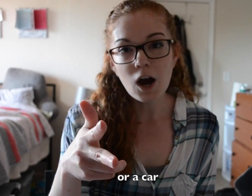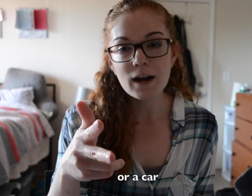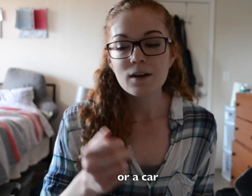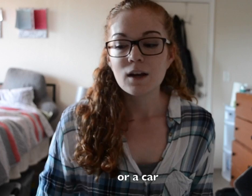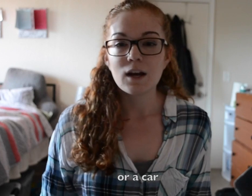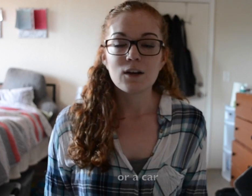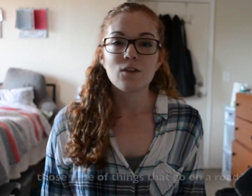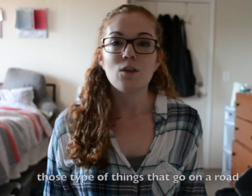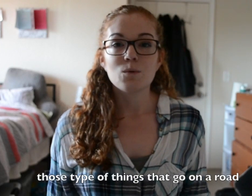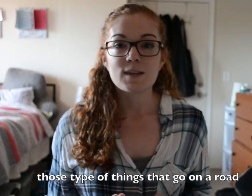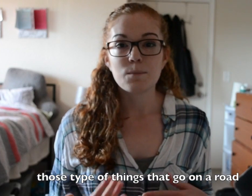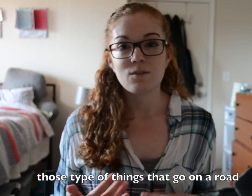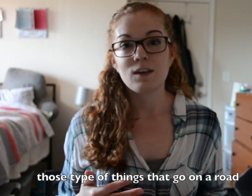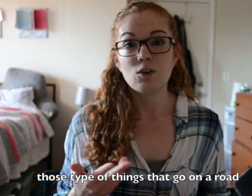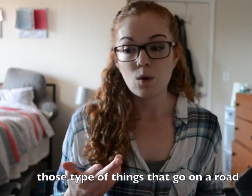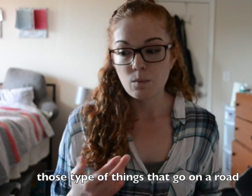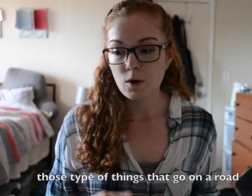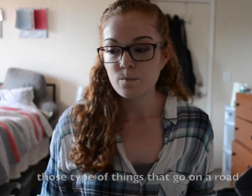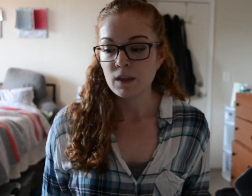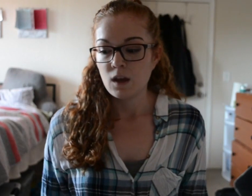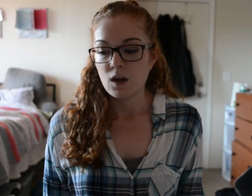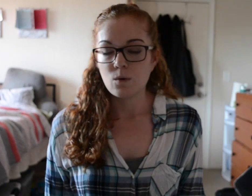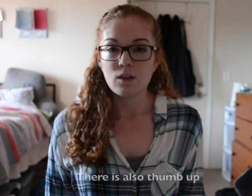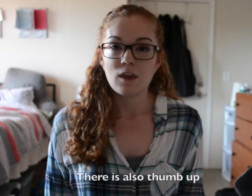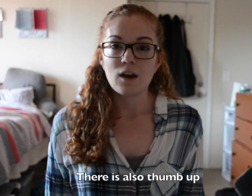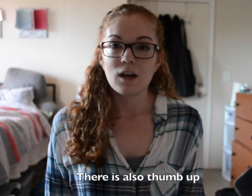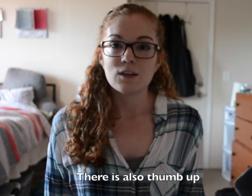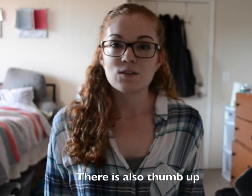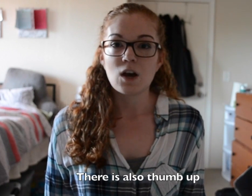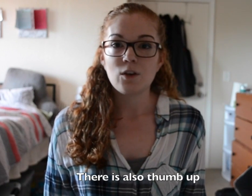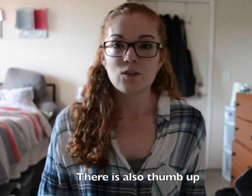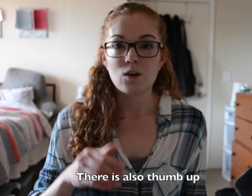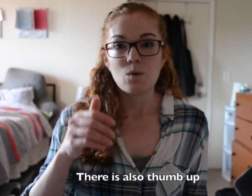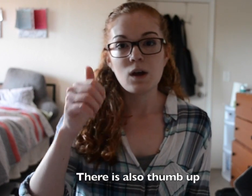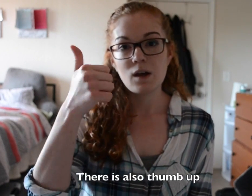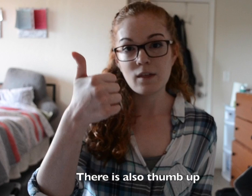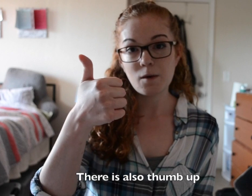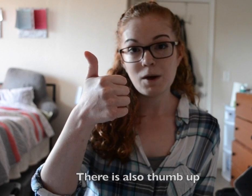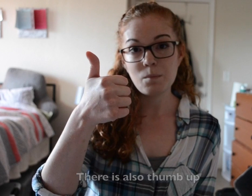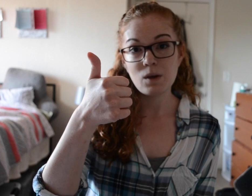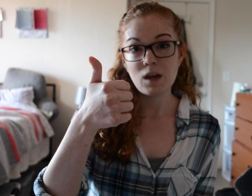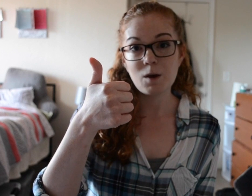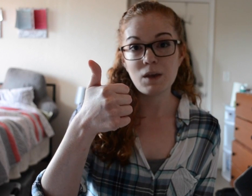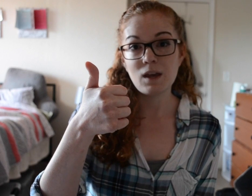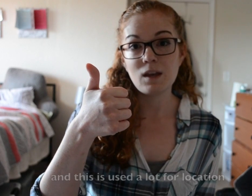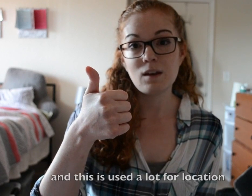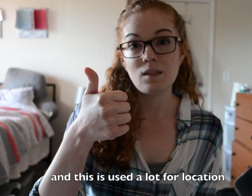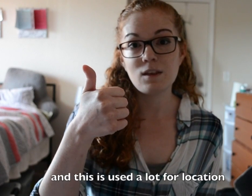car, or those types of things that go on a road. There is also thumb up, and this